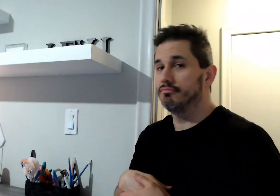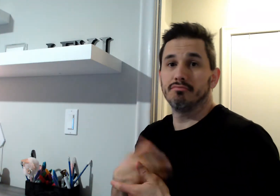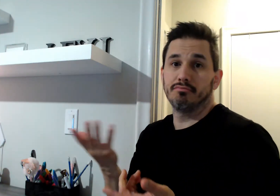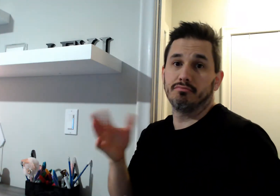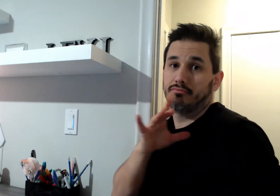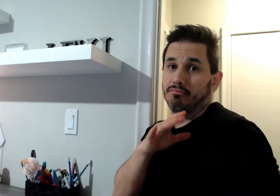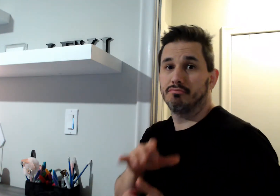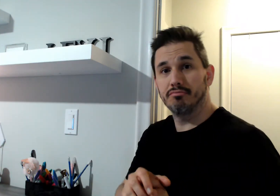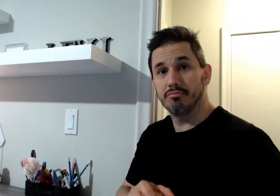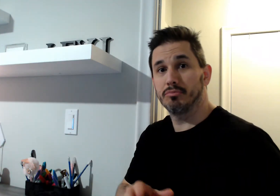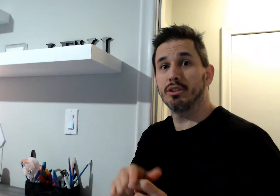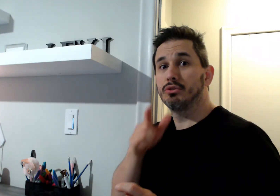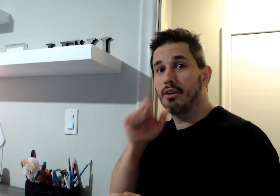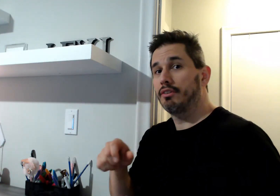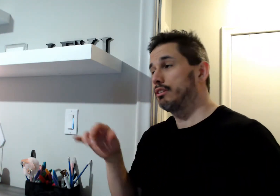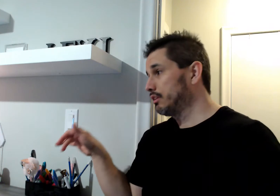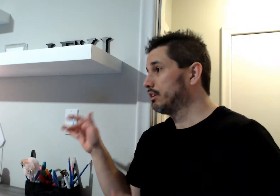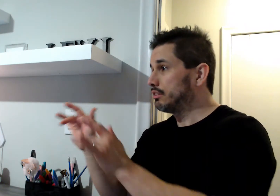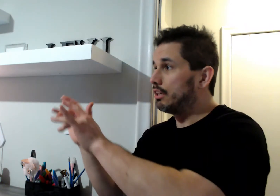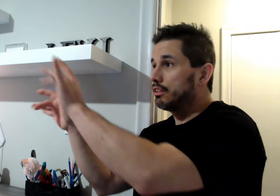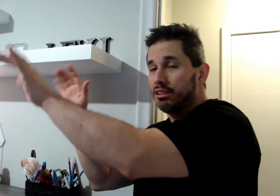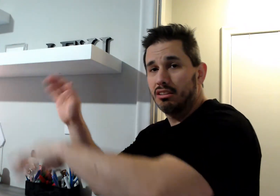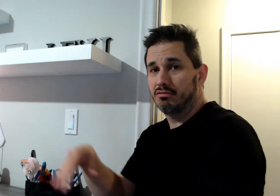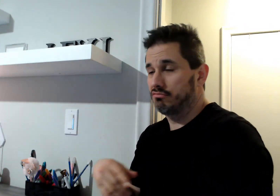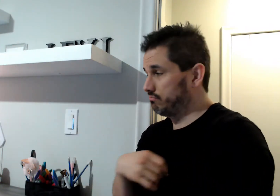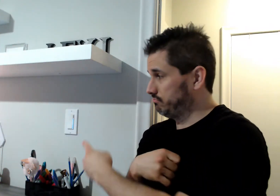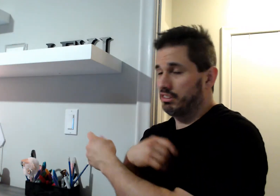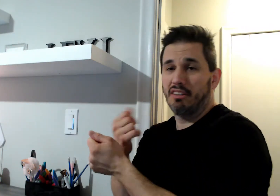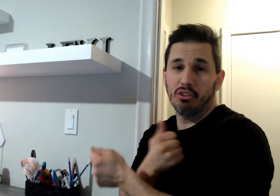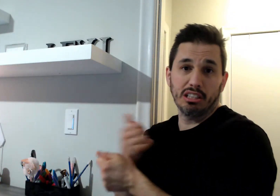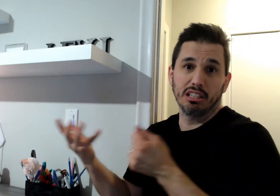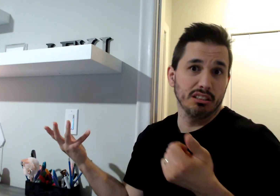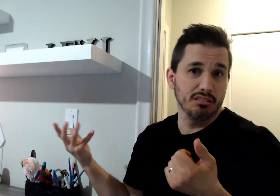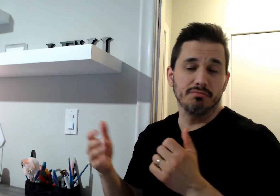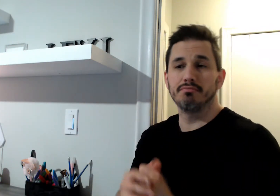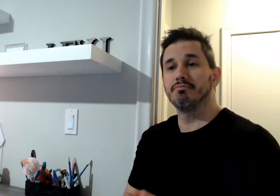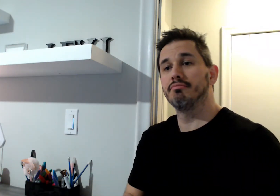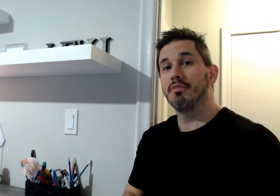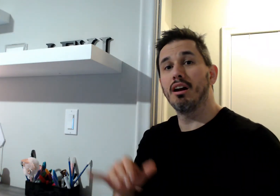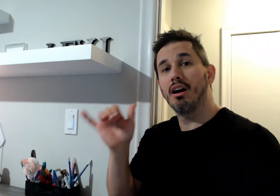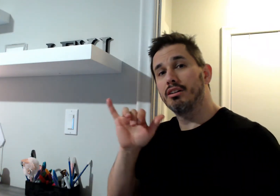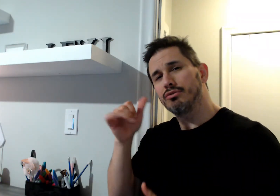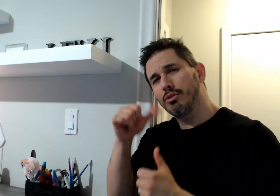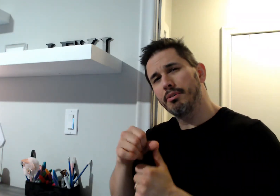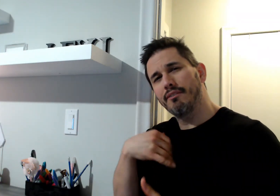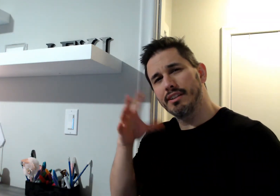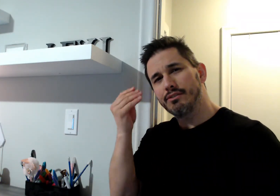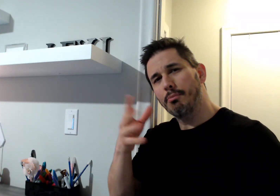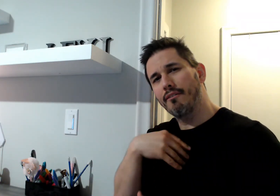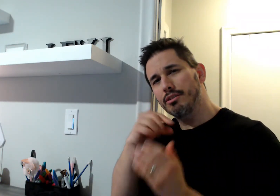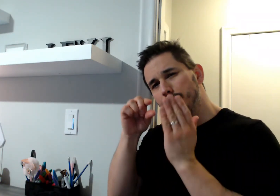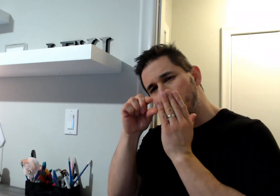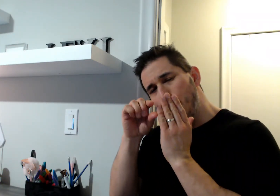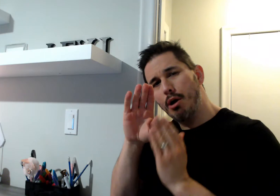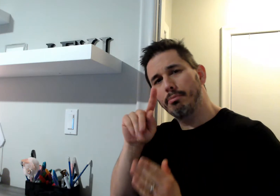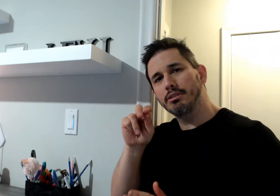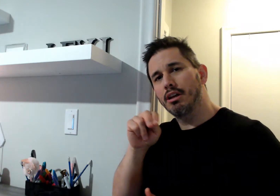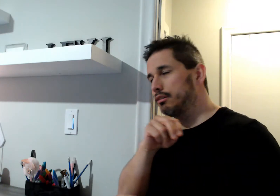And that's pretty cool. That way you don't have to turn off everything manually, everything in one switch. And if you remember, I mentioned that